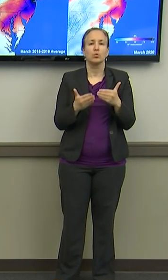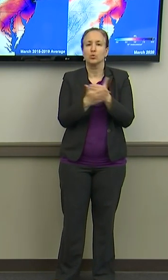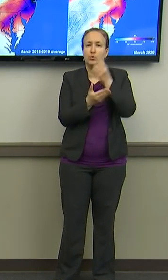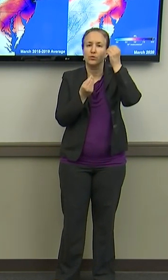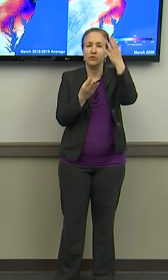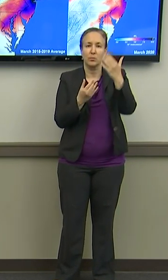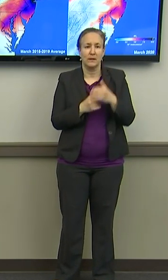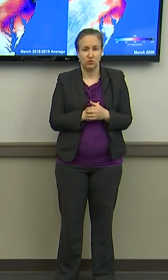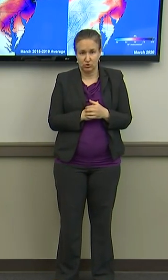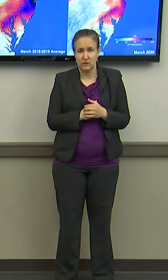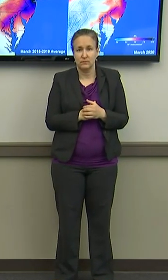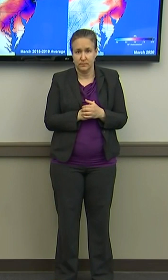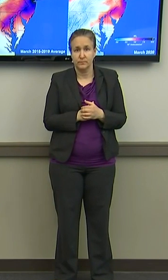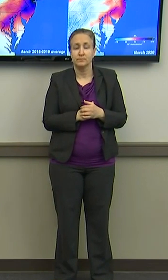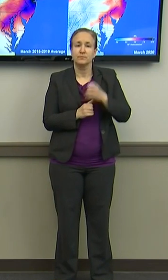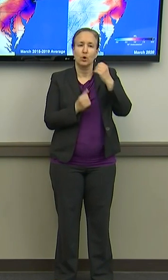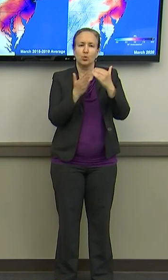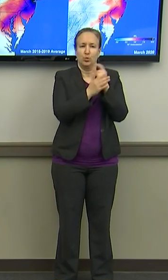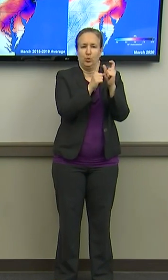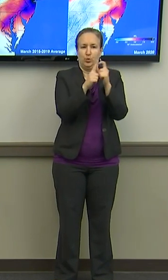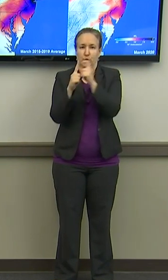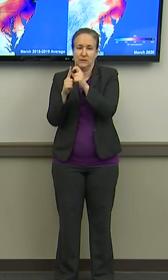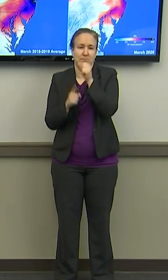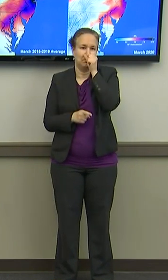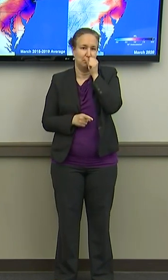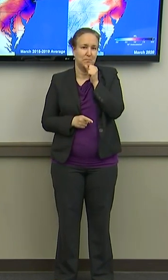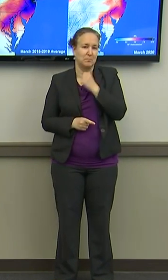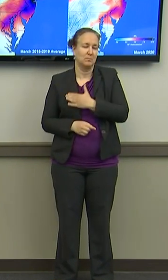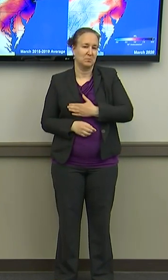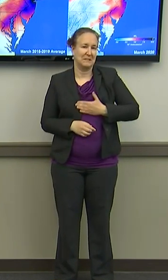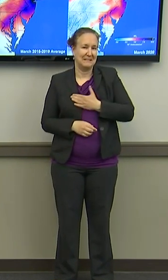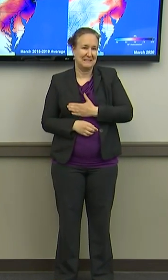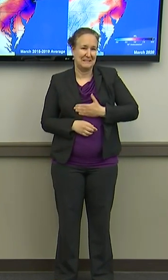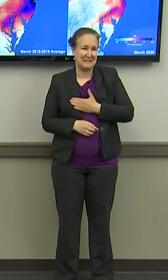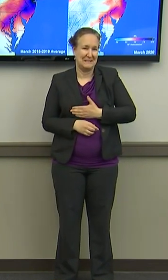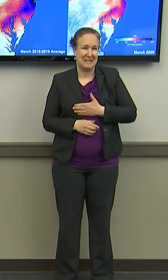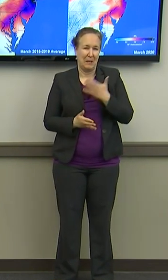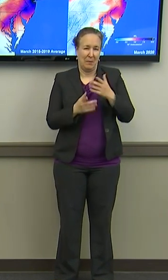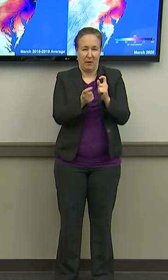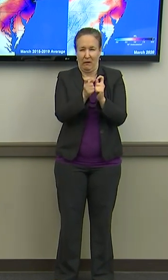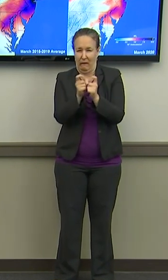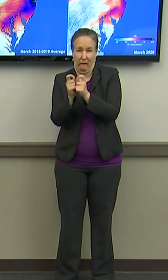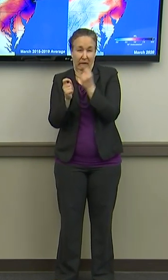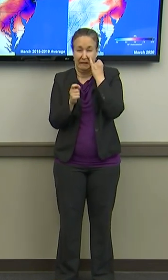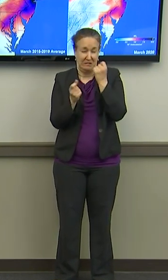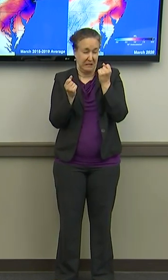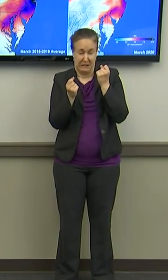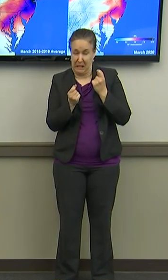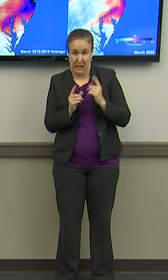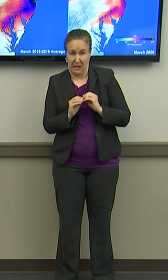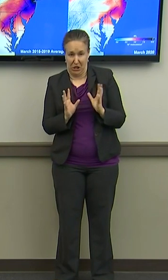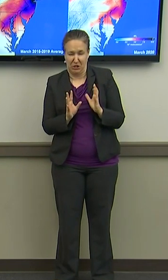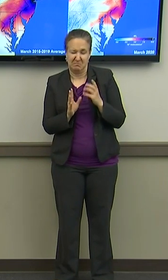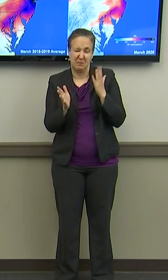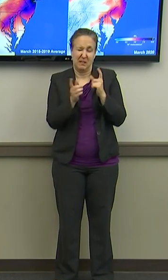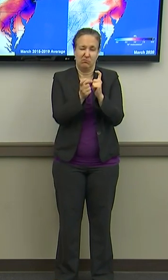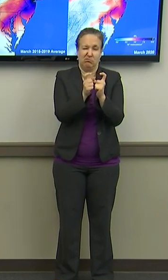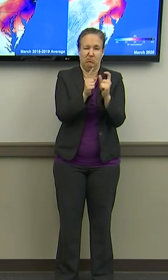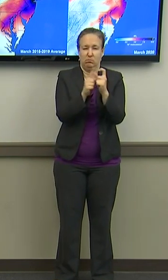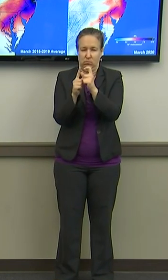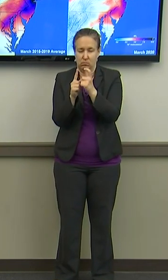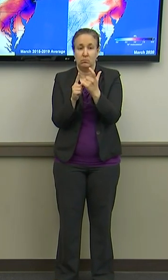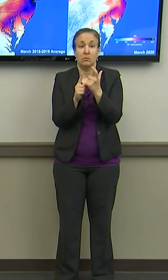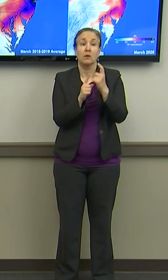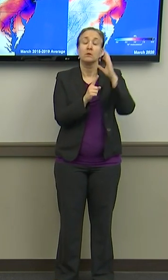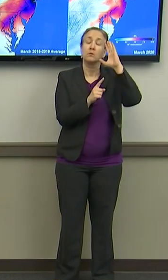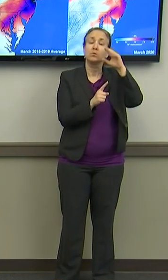information today and some new words, so bear with me. We may adjust this if this doesn't make sense. But up until today, we've